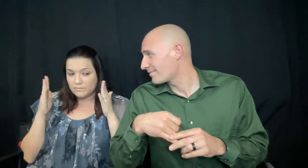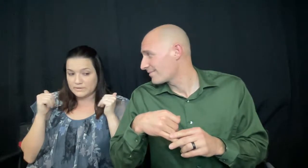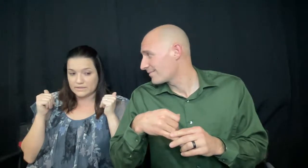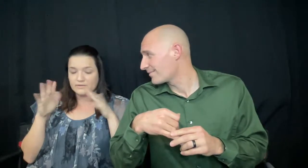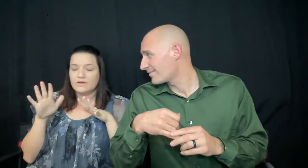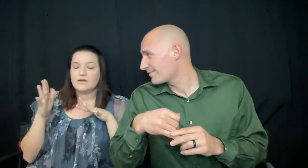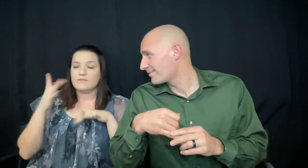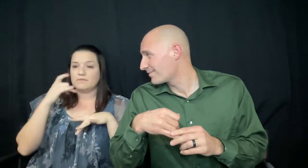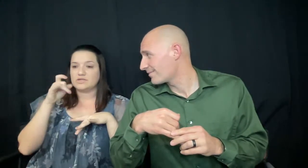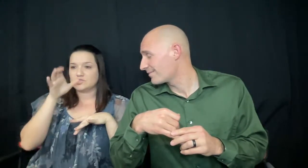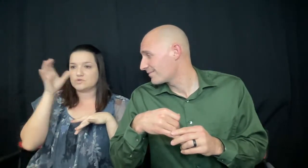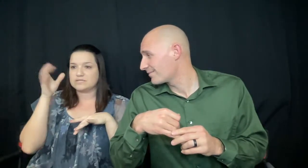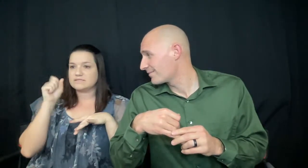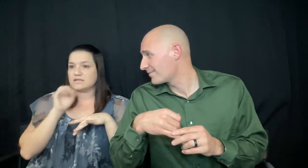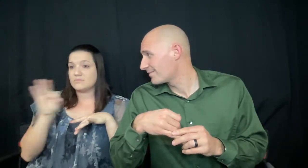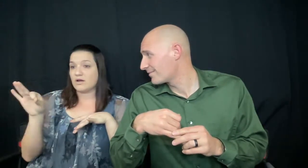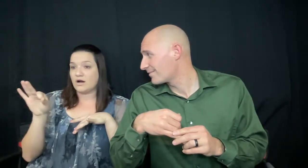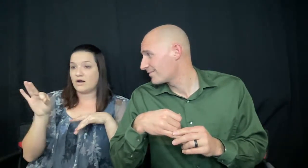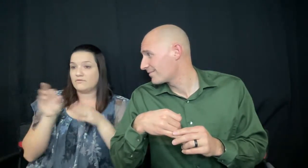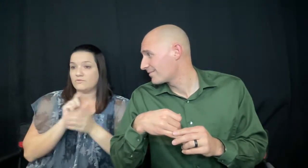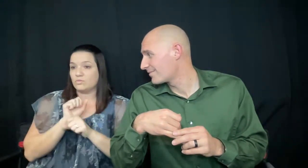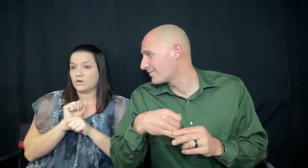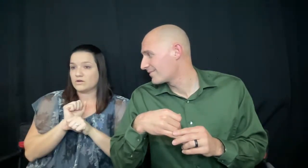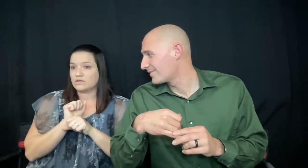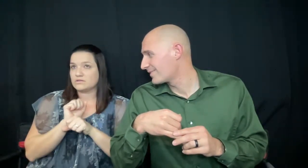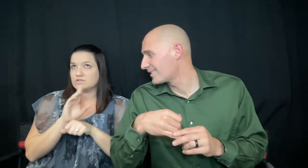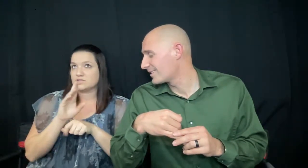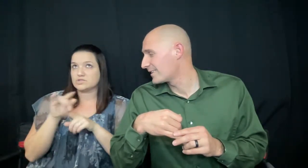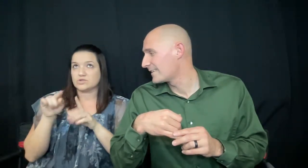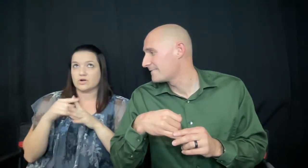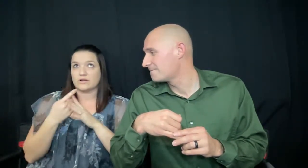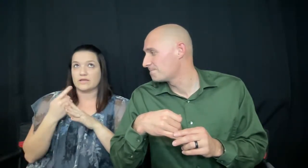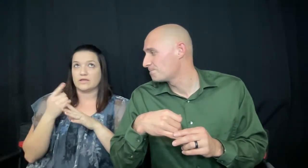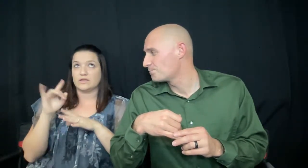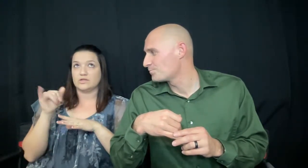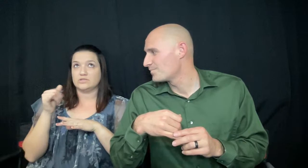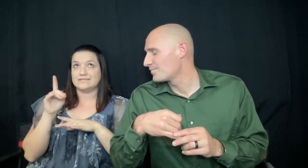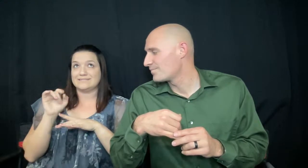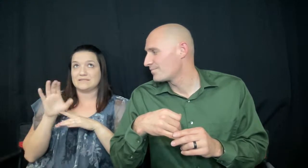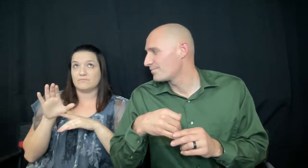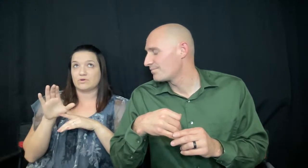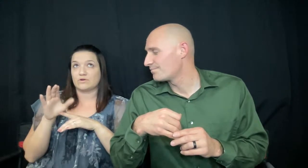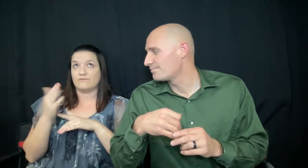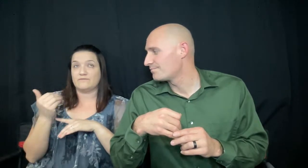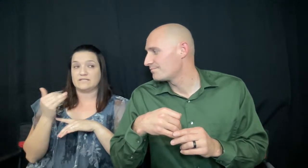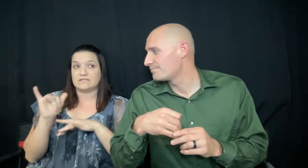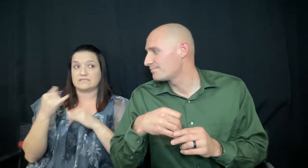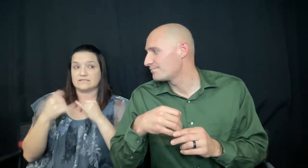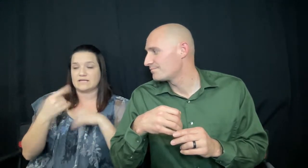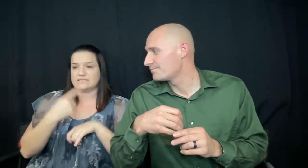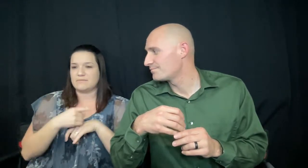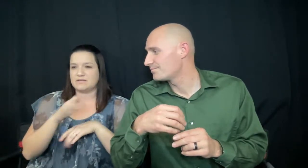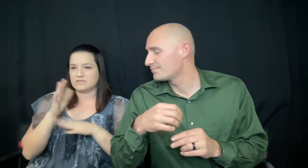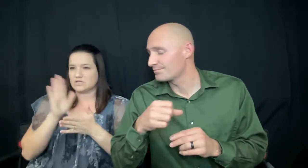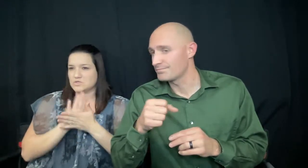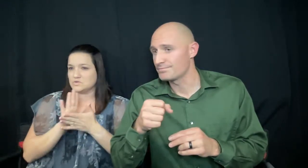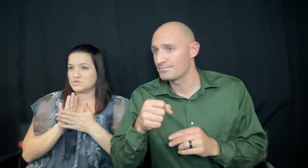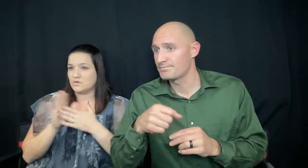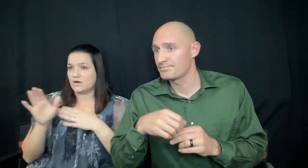hoping because Chris is going to be off work starting December 15th is his last day, because all the schools go on